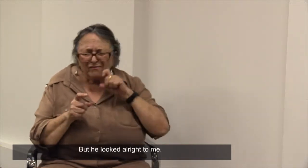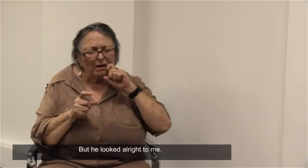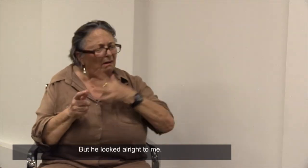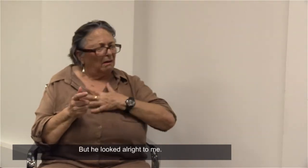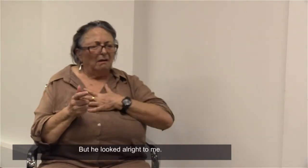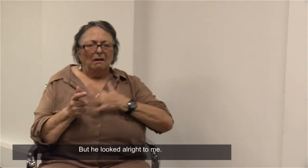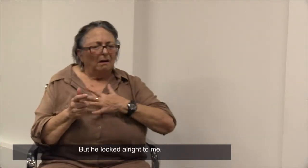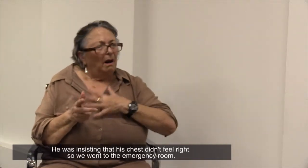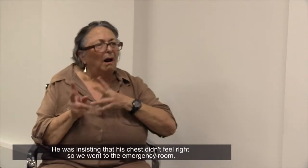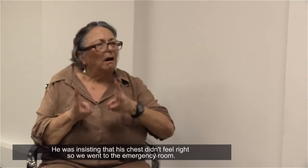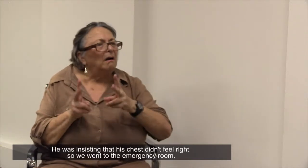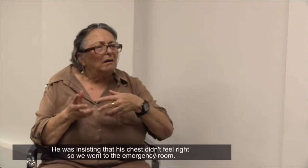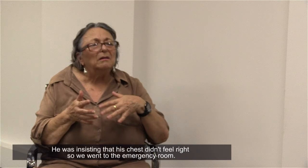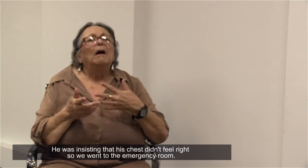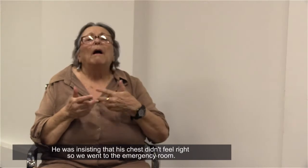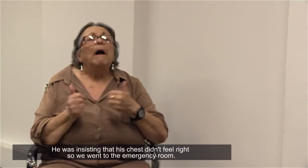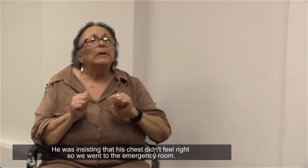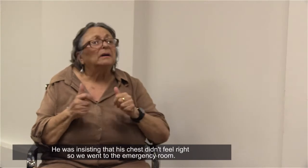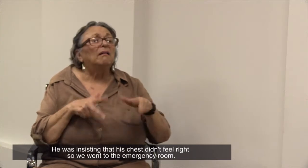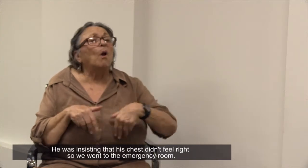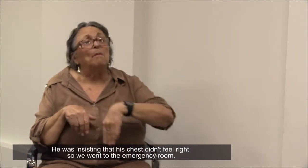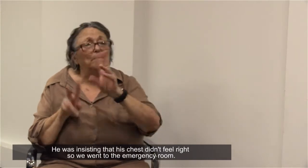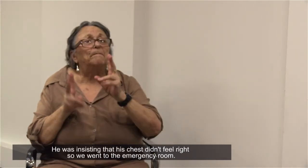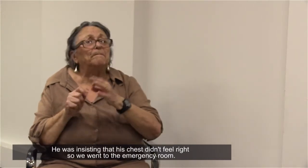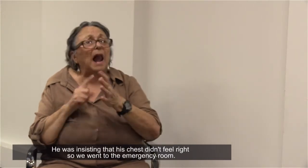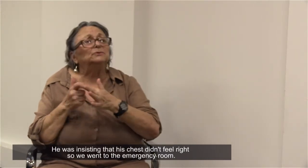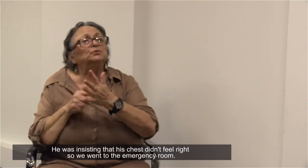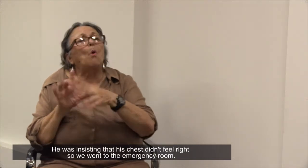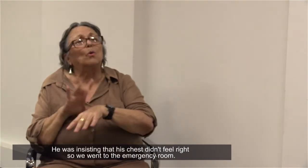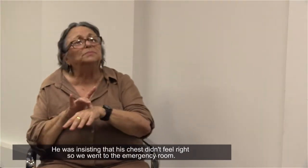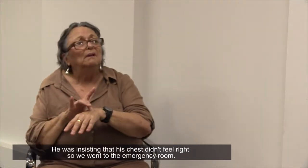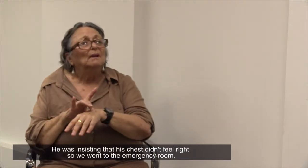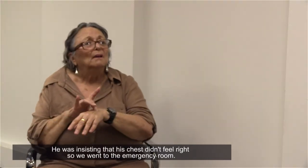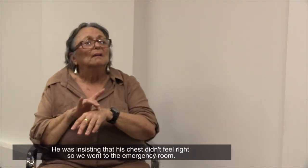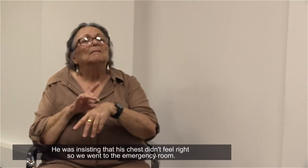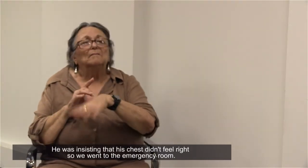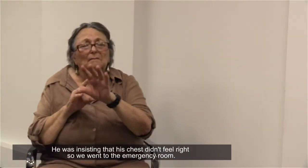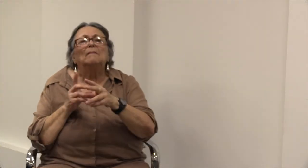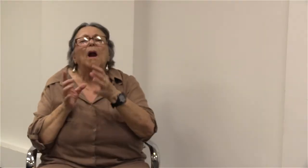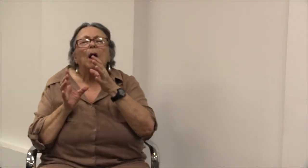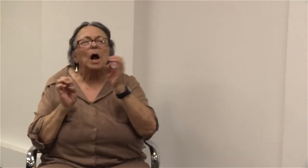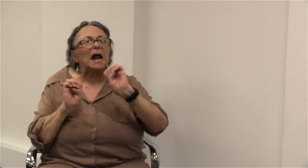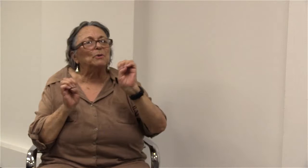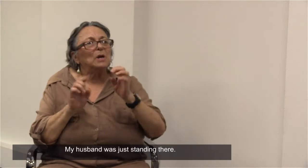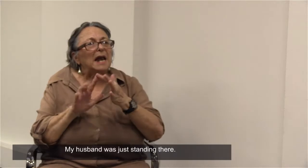to me. He was insisting that his chest didn't feel right, so we went to the emergency room.